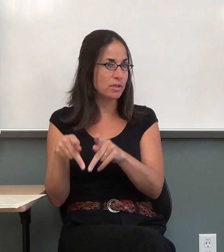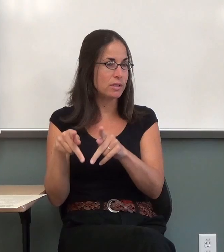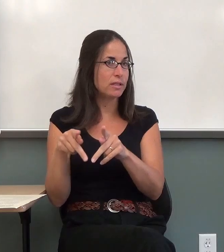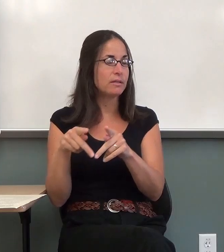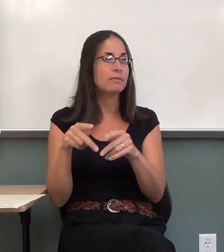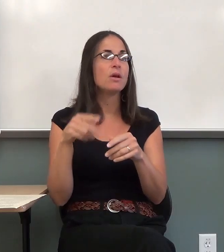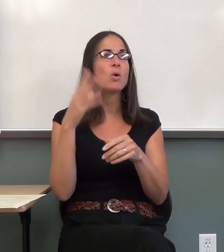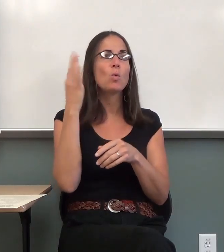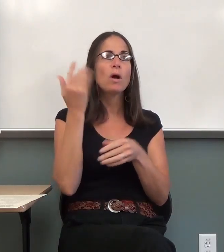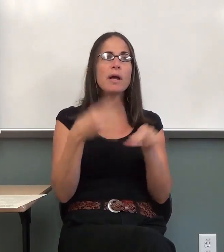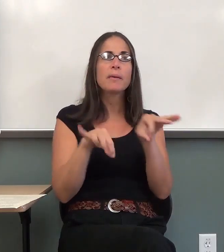that matter when you write?